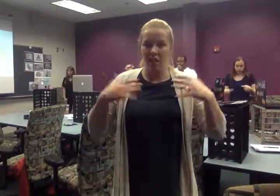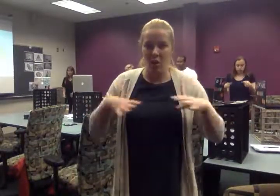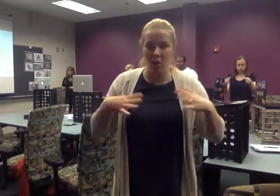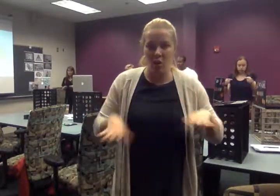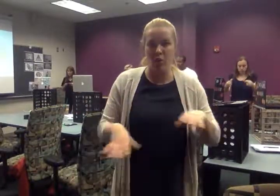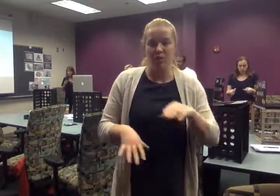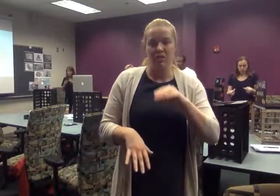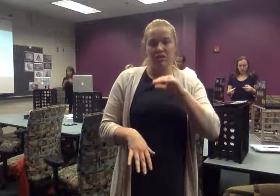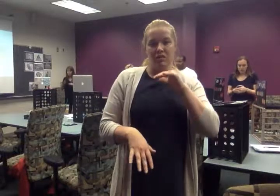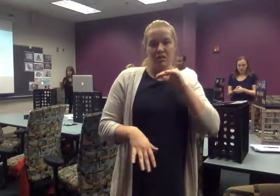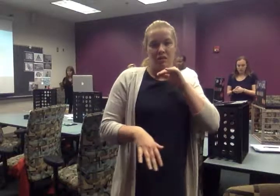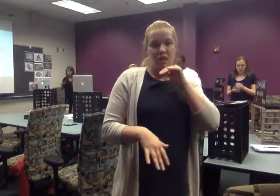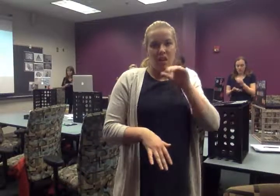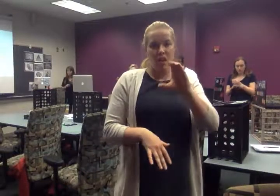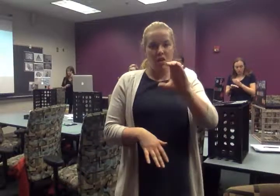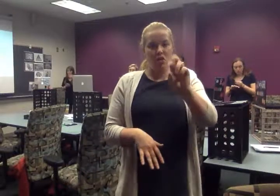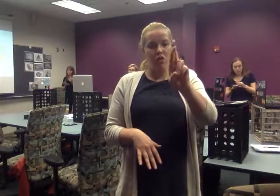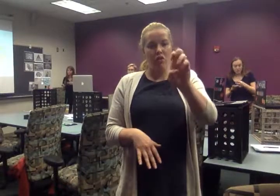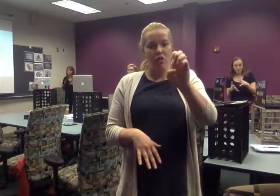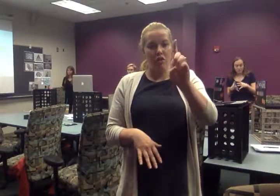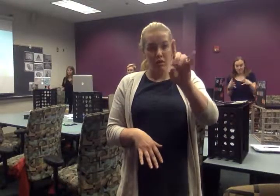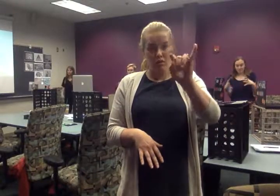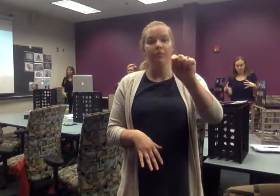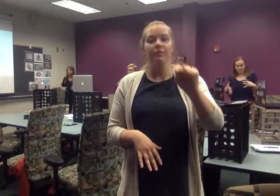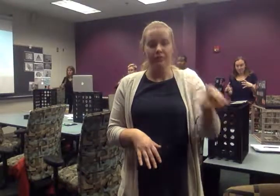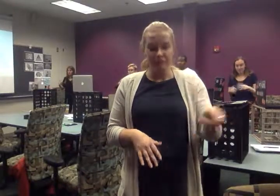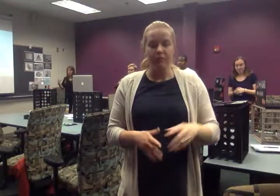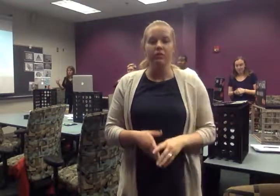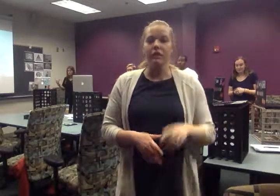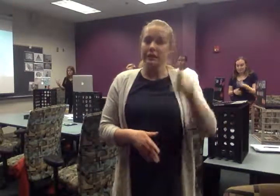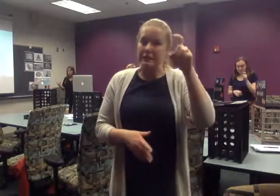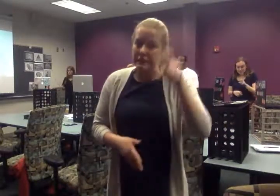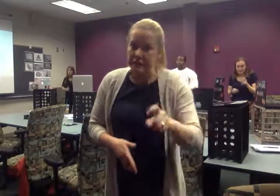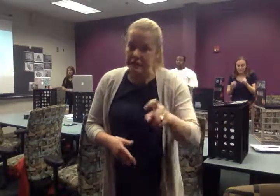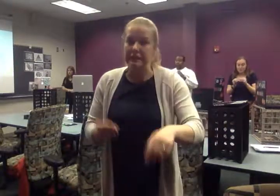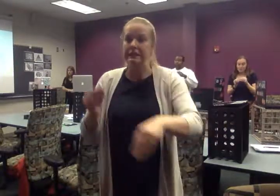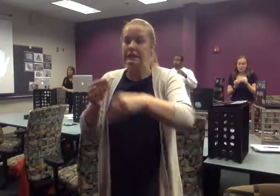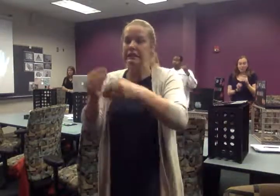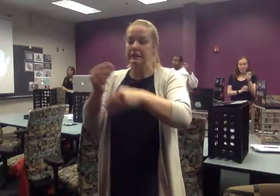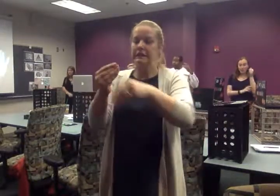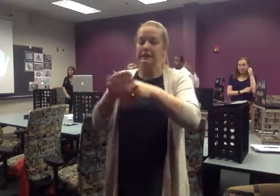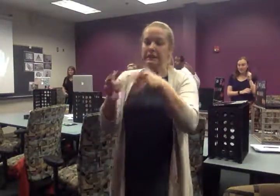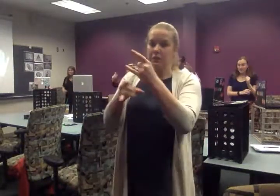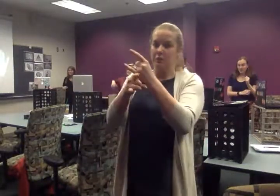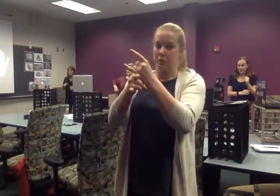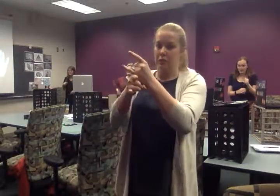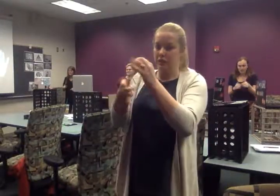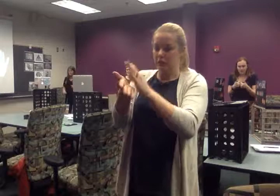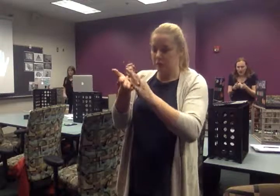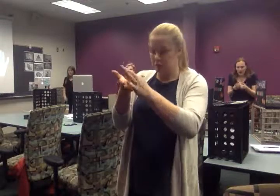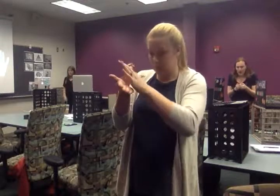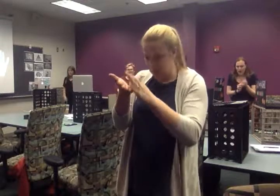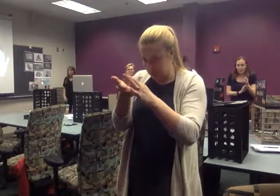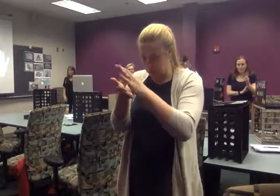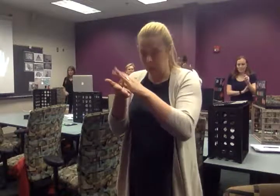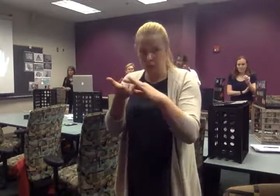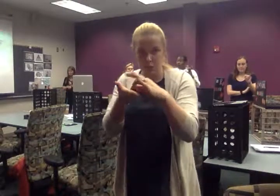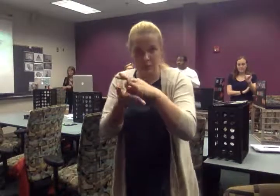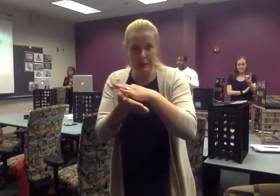an empire-sized army, that's not going to cut it. You need more silver. Where are you going to get new silver? Mining. No, Stan, not mining. I said mining.